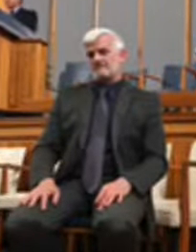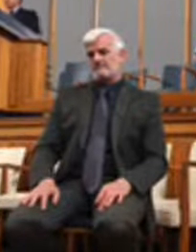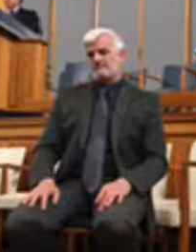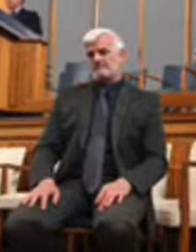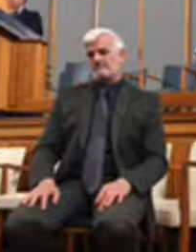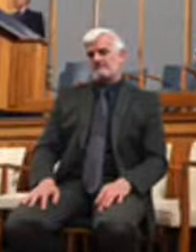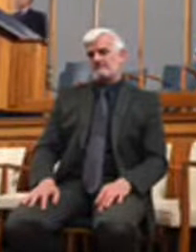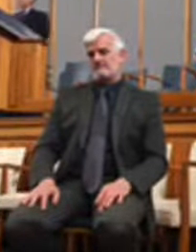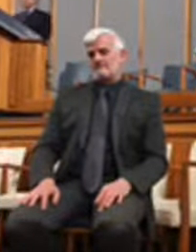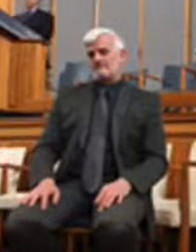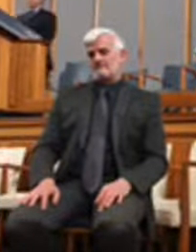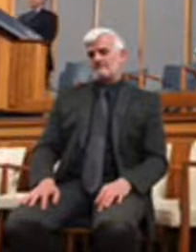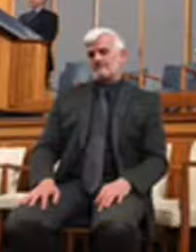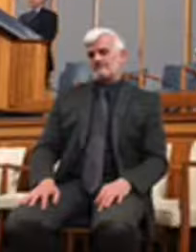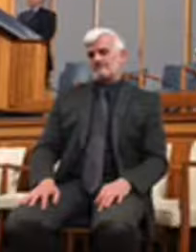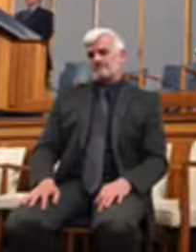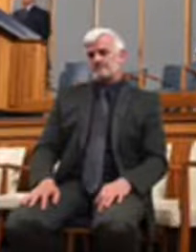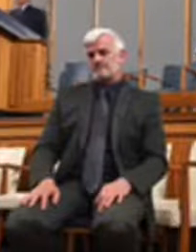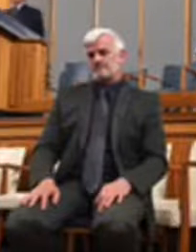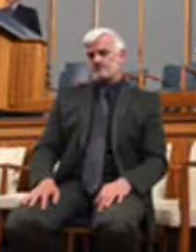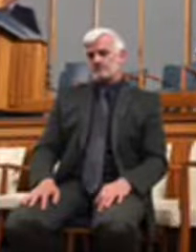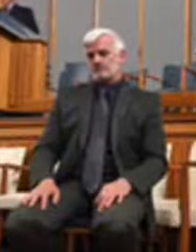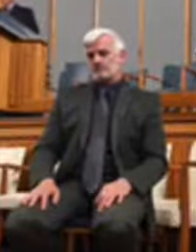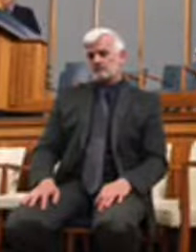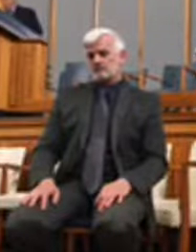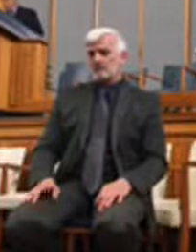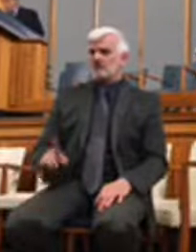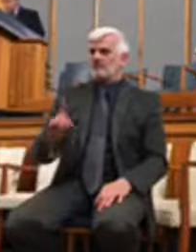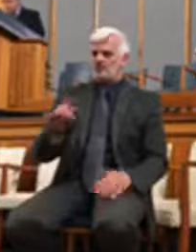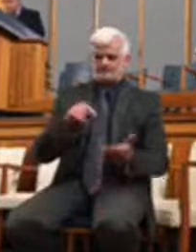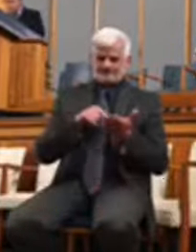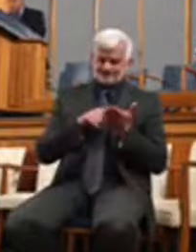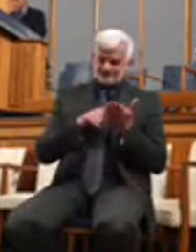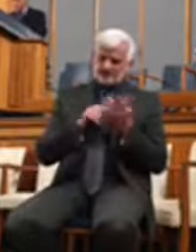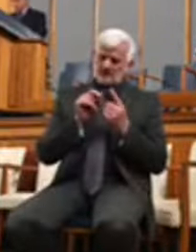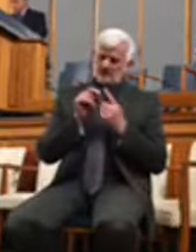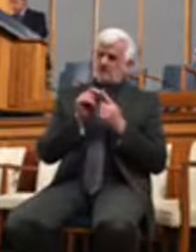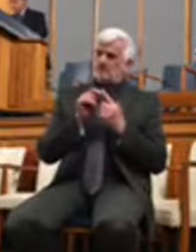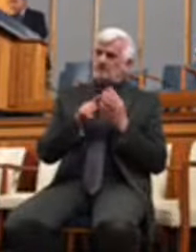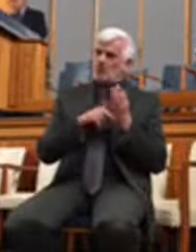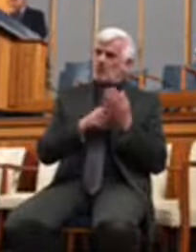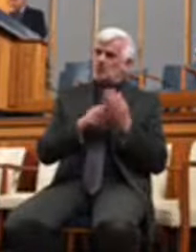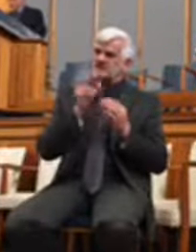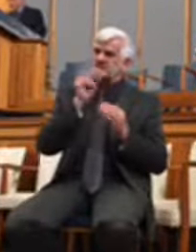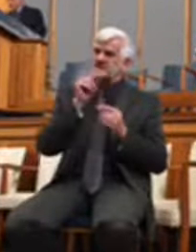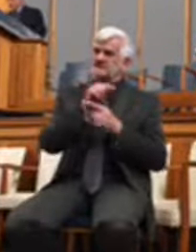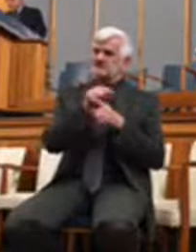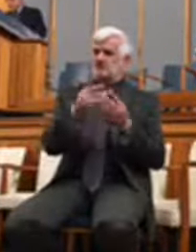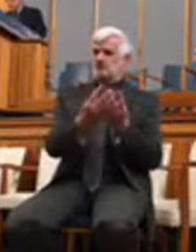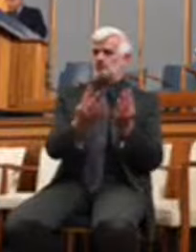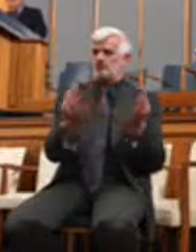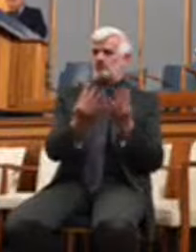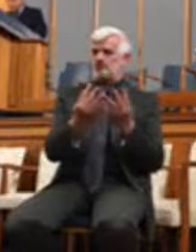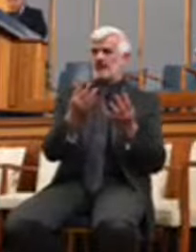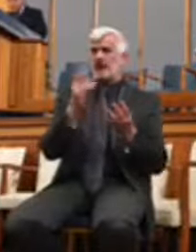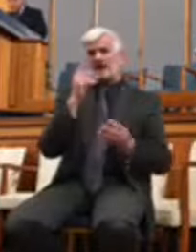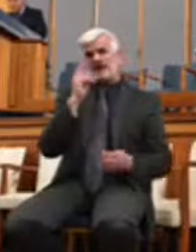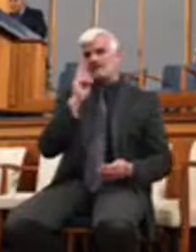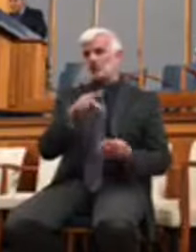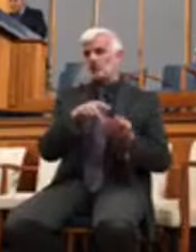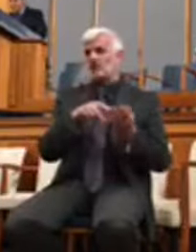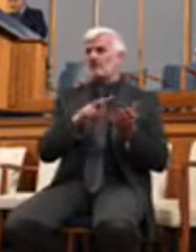my dear friends, he speaks to them, look at verse 24, just very quickly. Verse 24, he